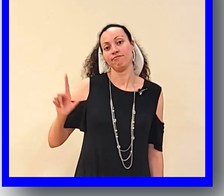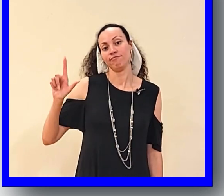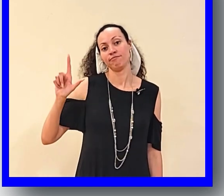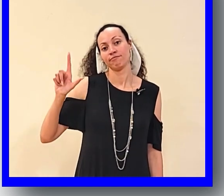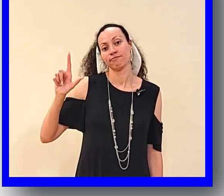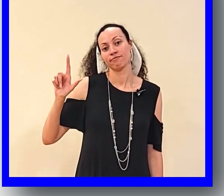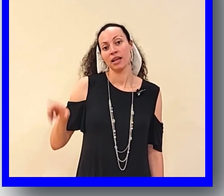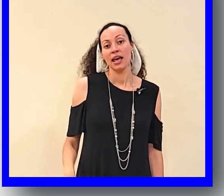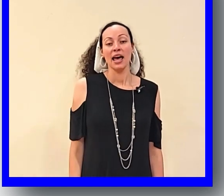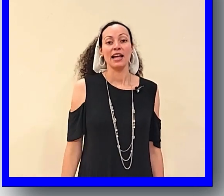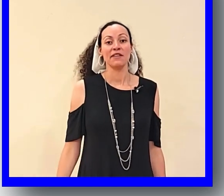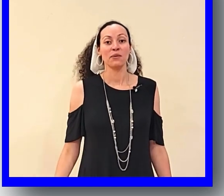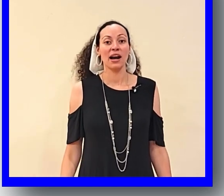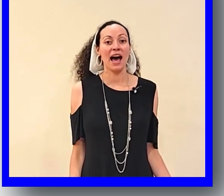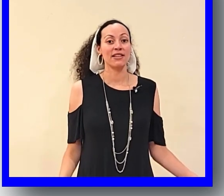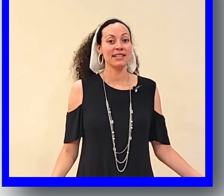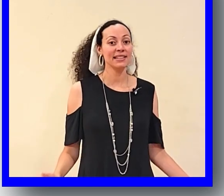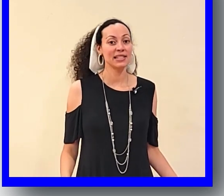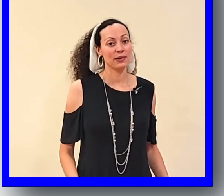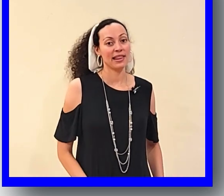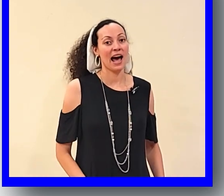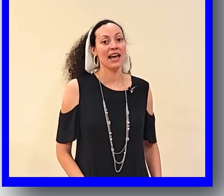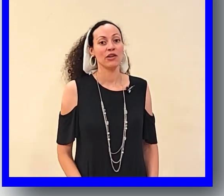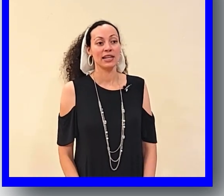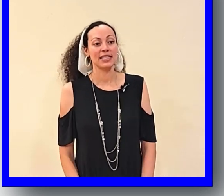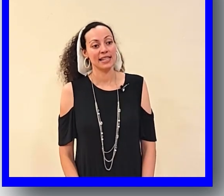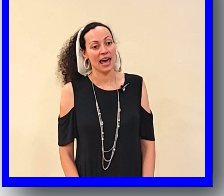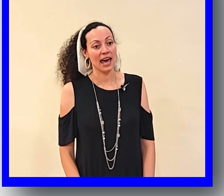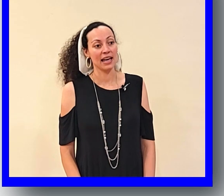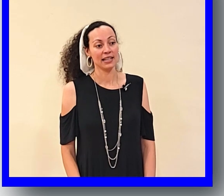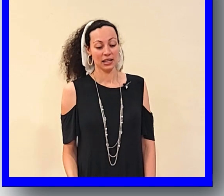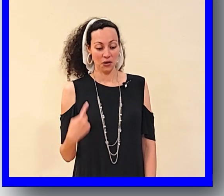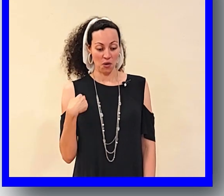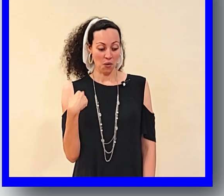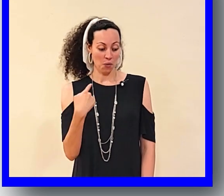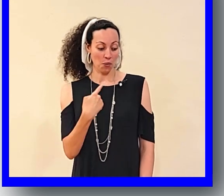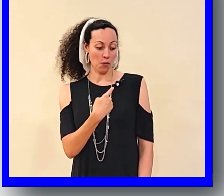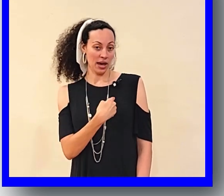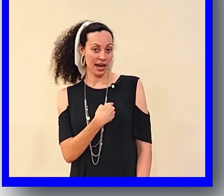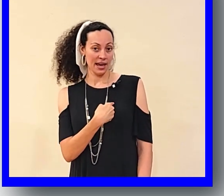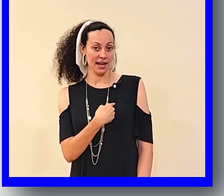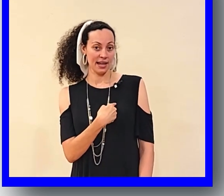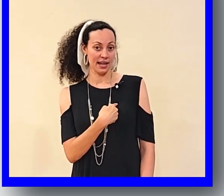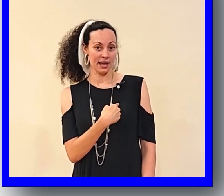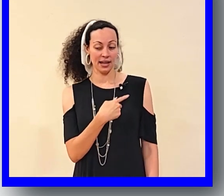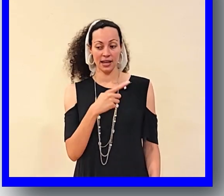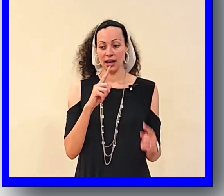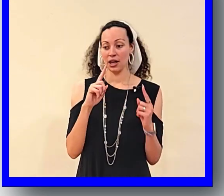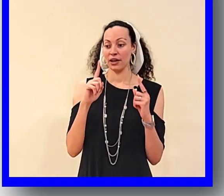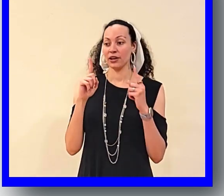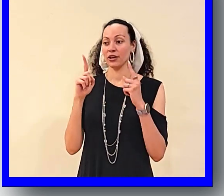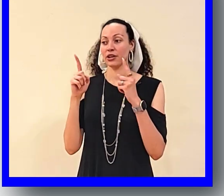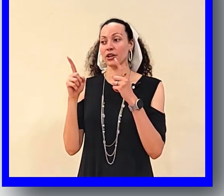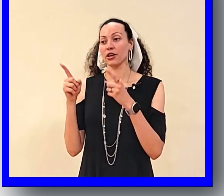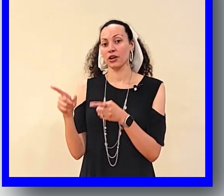Library. And if you want to have a sentence with that, you can say, we